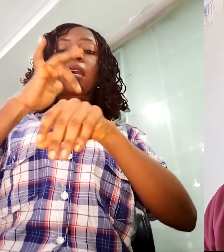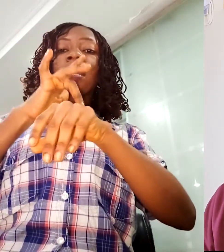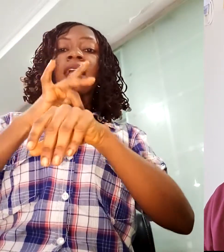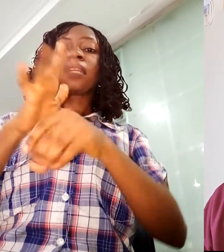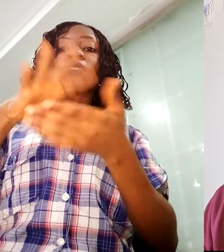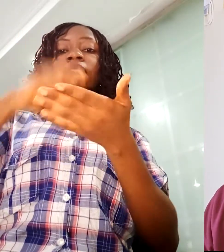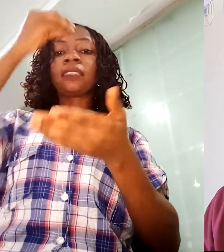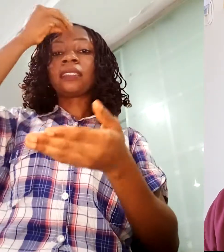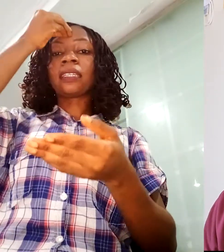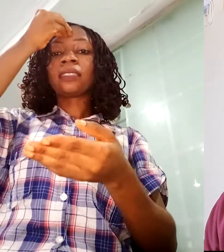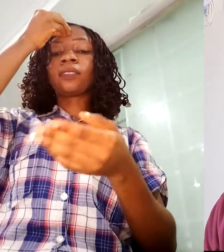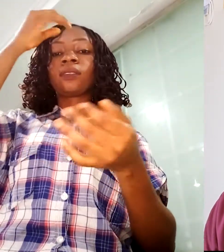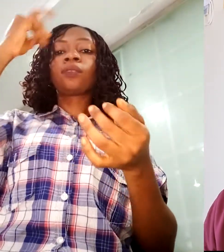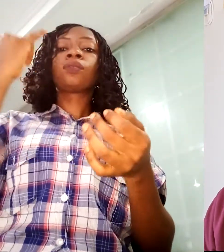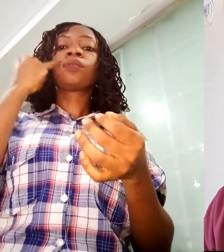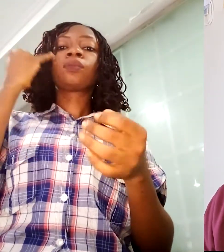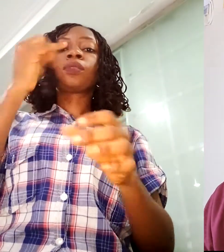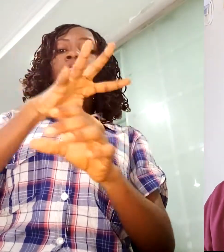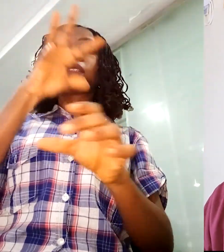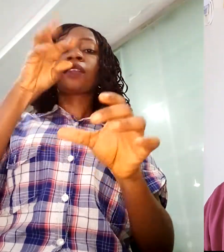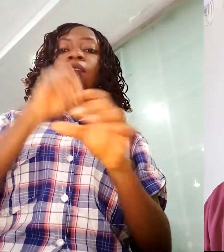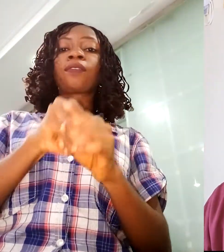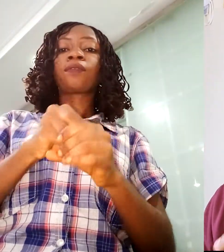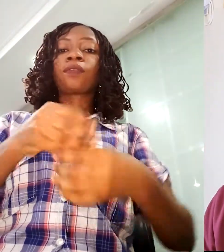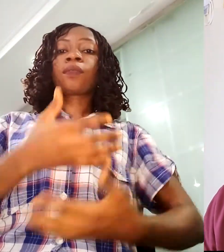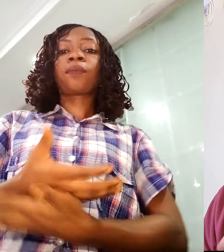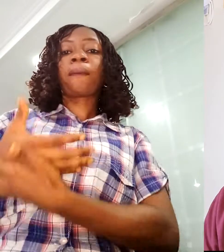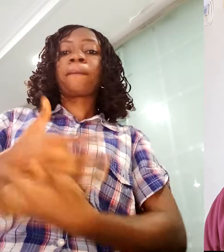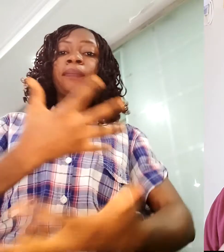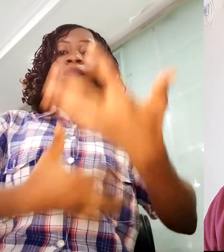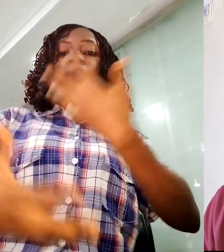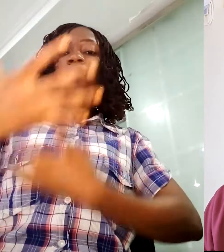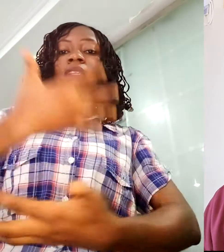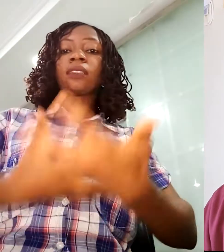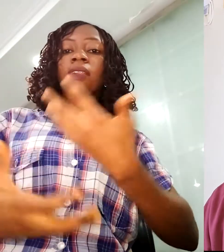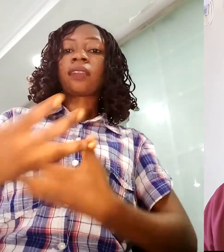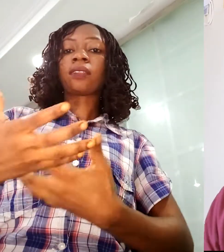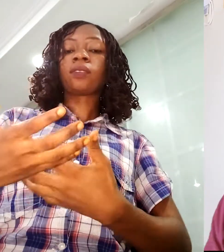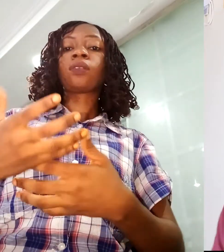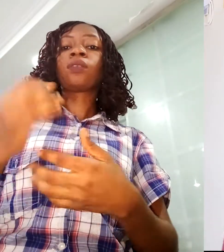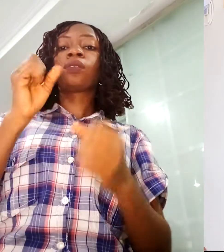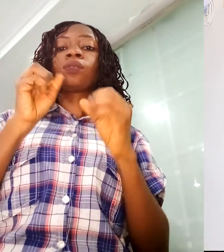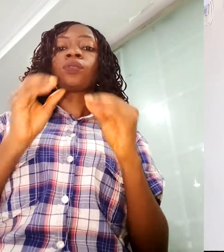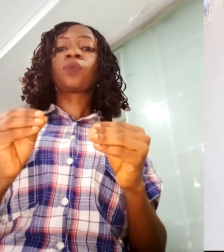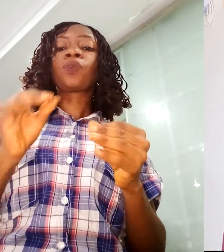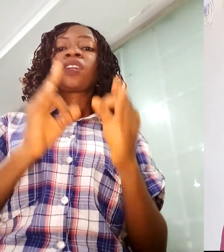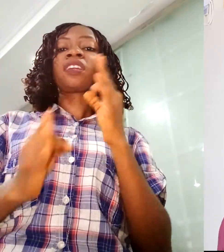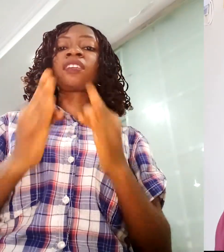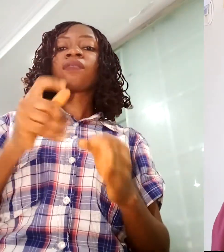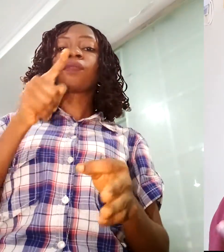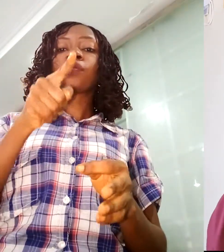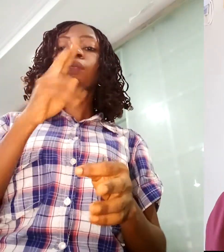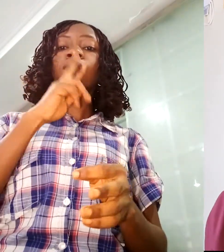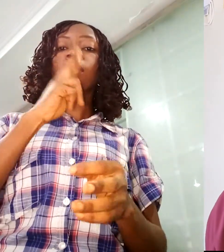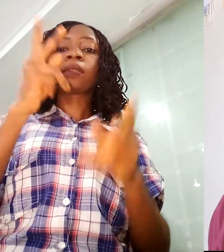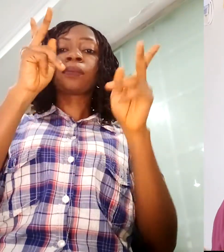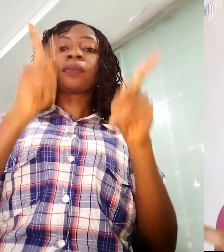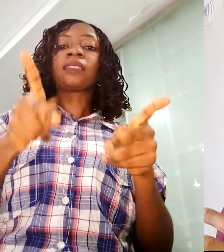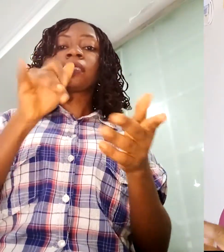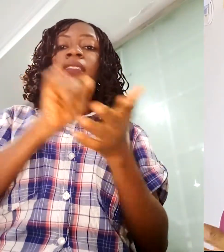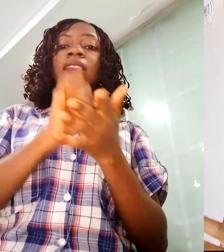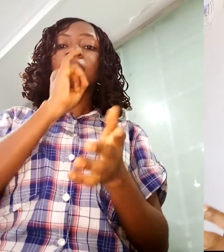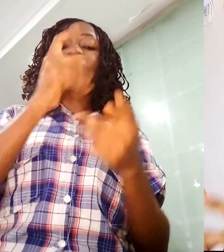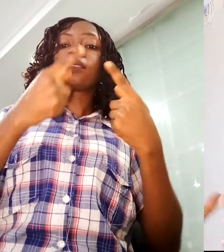early intervention program should incorporate family infant interaction. So if you are a person who